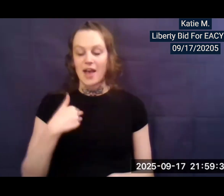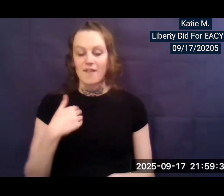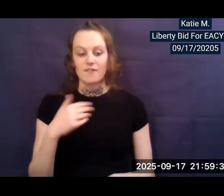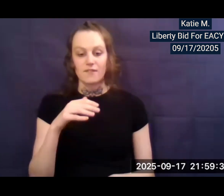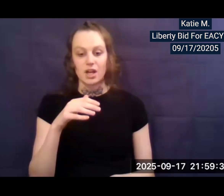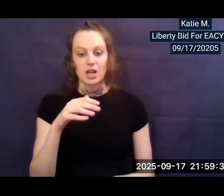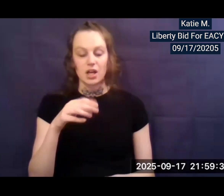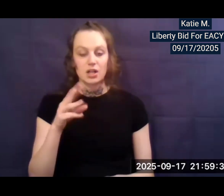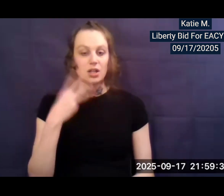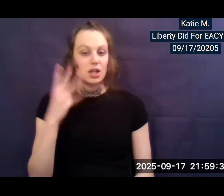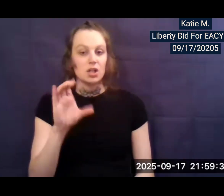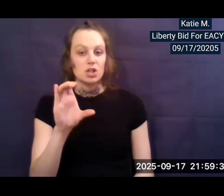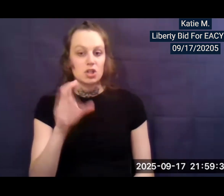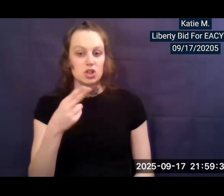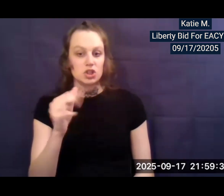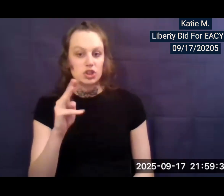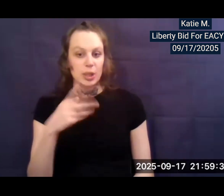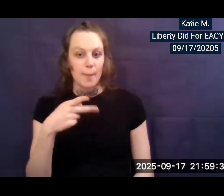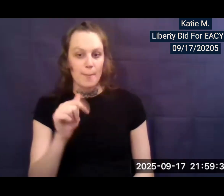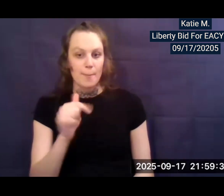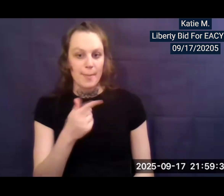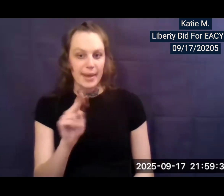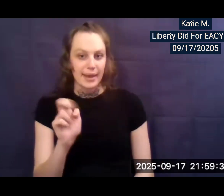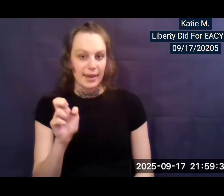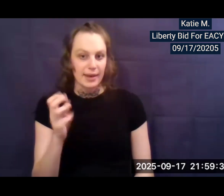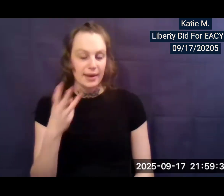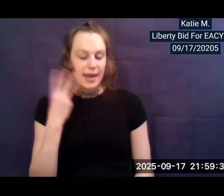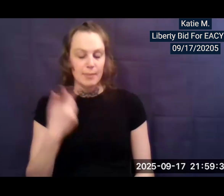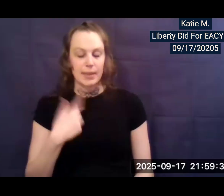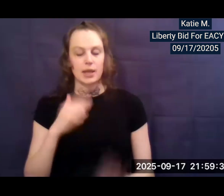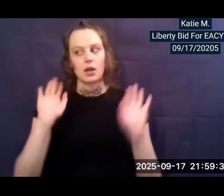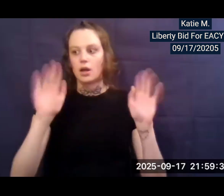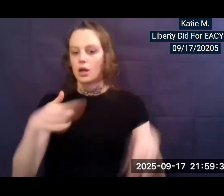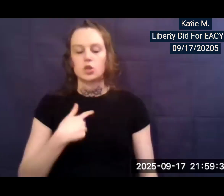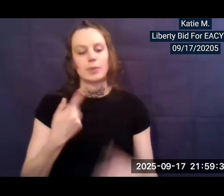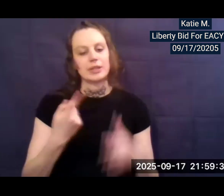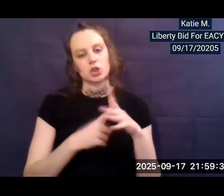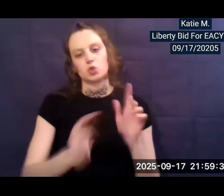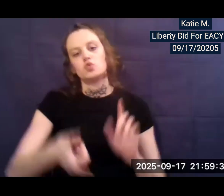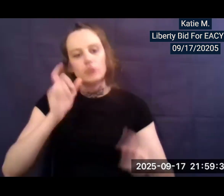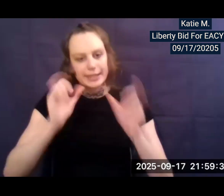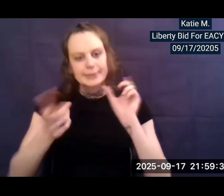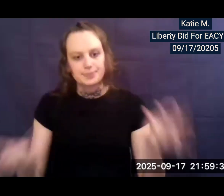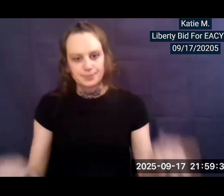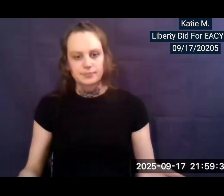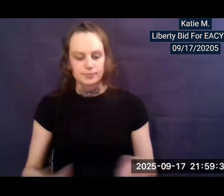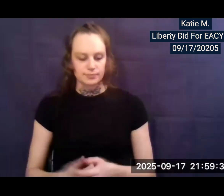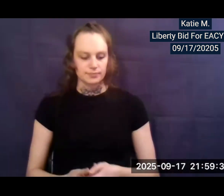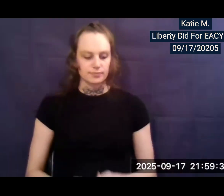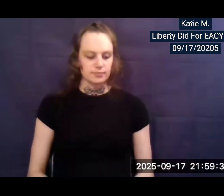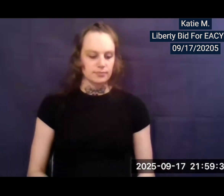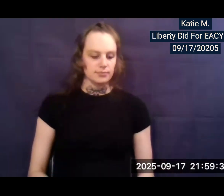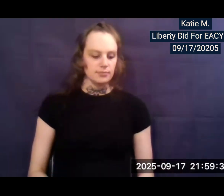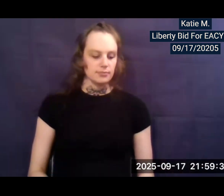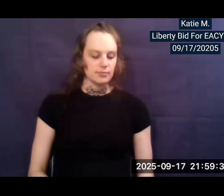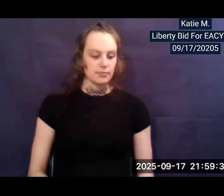like, forget this. And I started drinking. And eventually, I got my current sobriety date, which